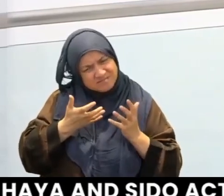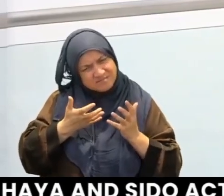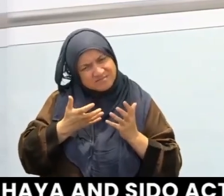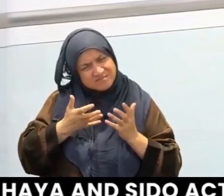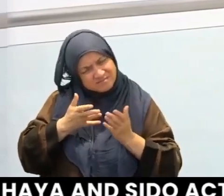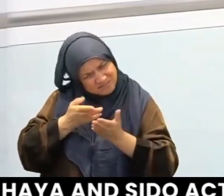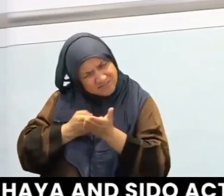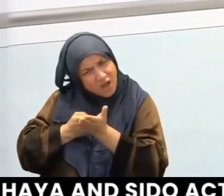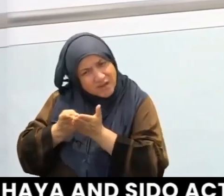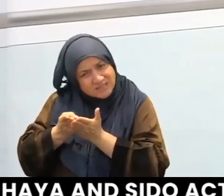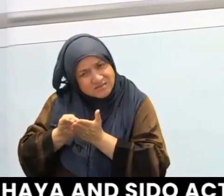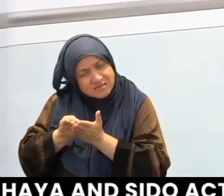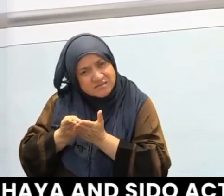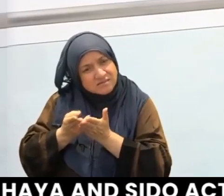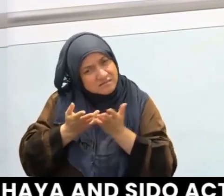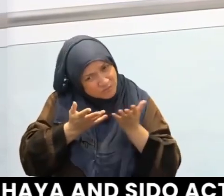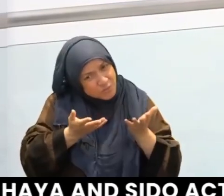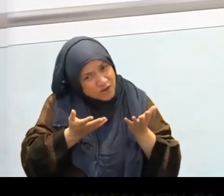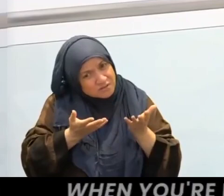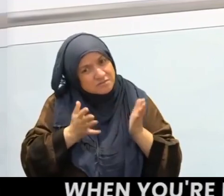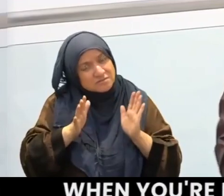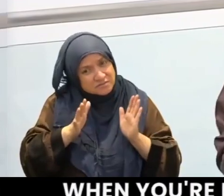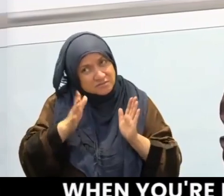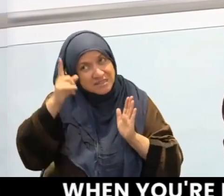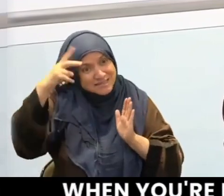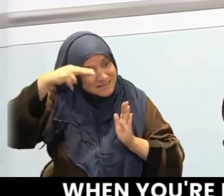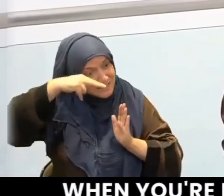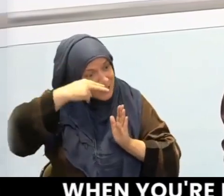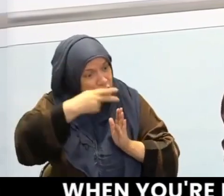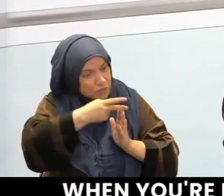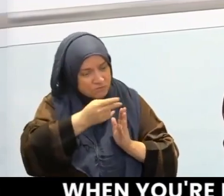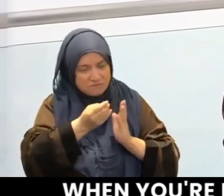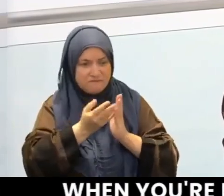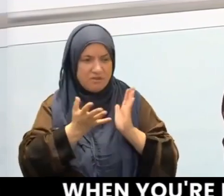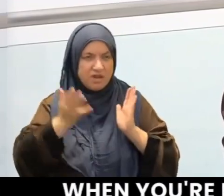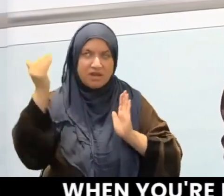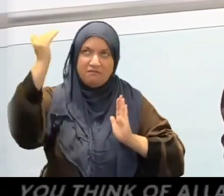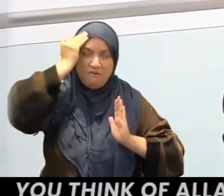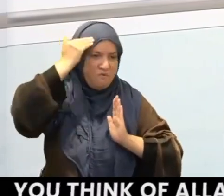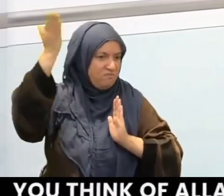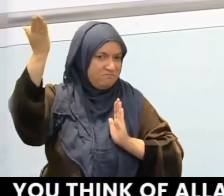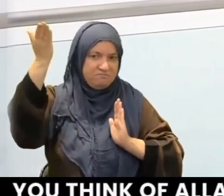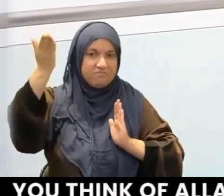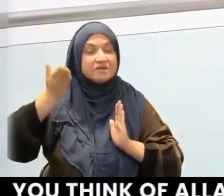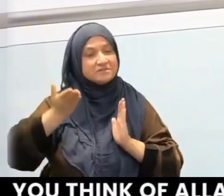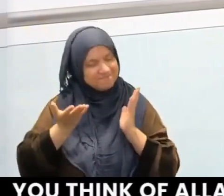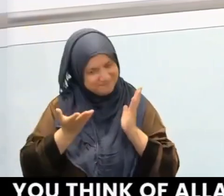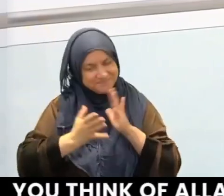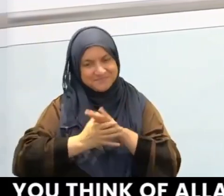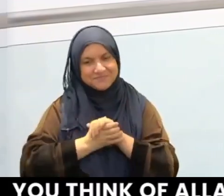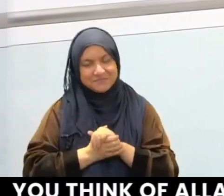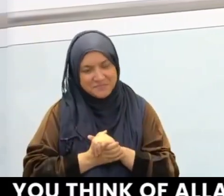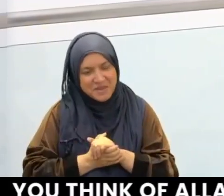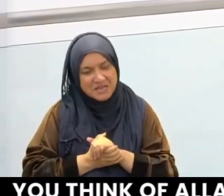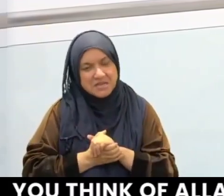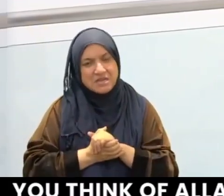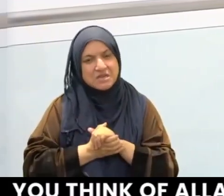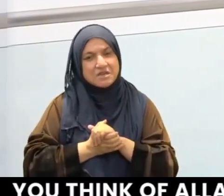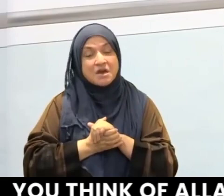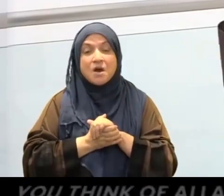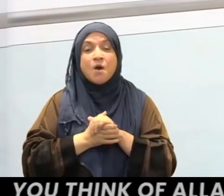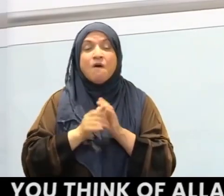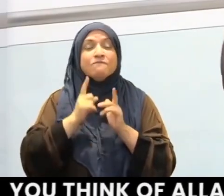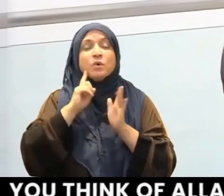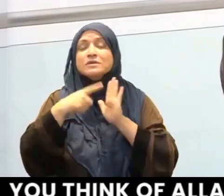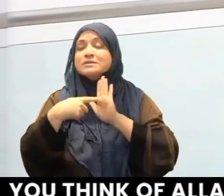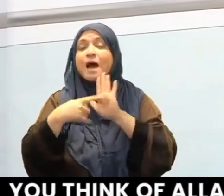sidq actually mean that you start to do that when you're engaging in a business contract. You think of Allah's sight as you get into a